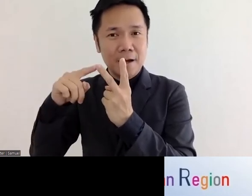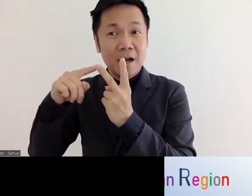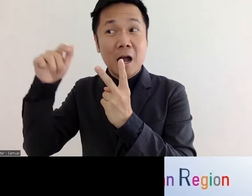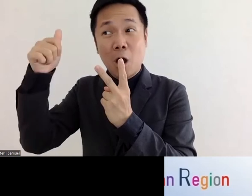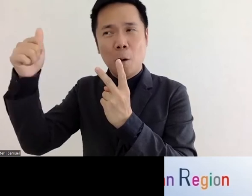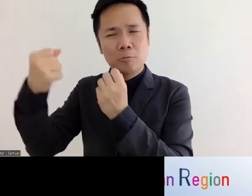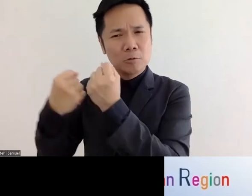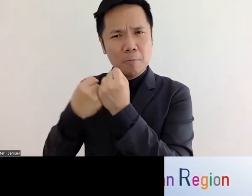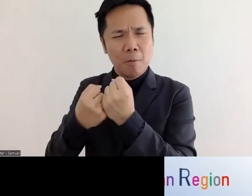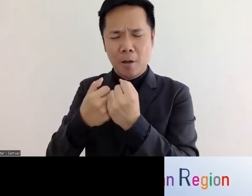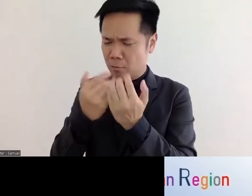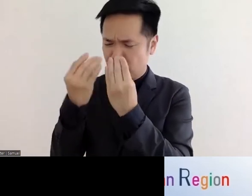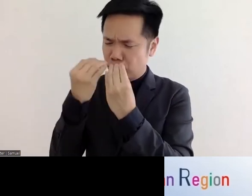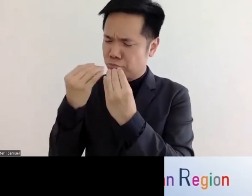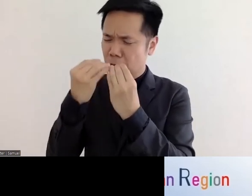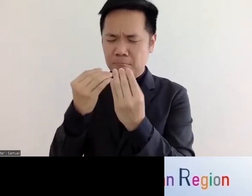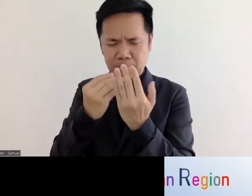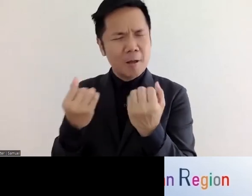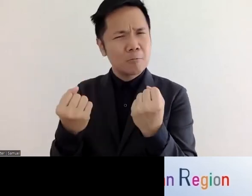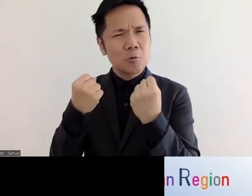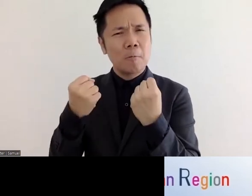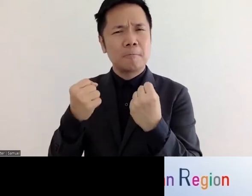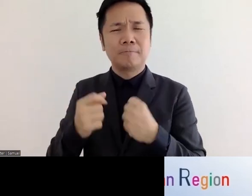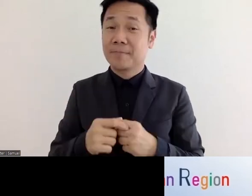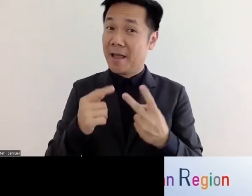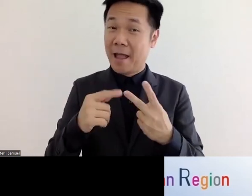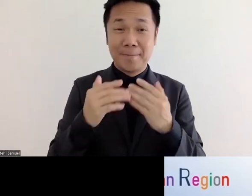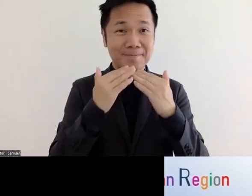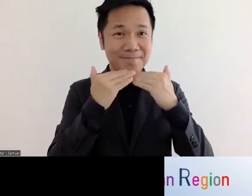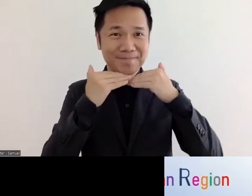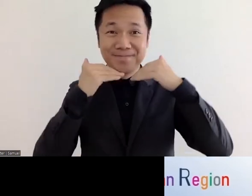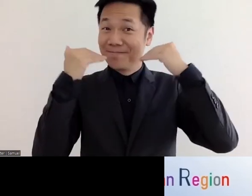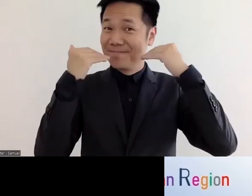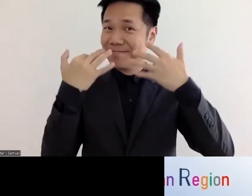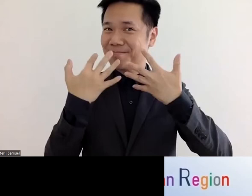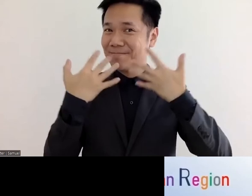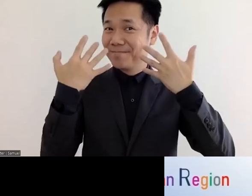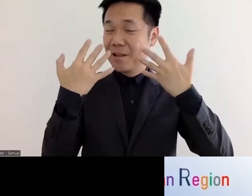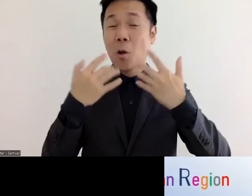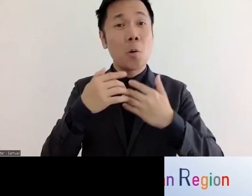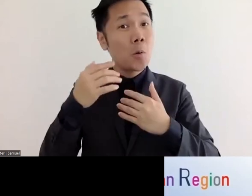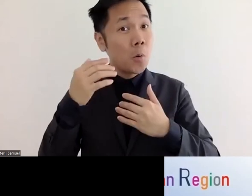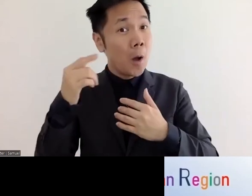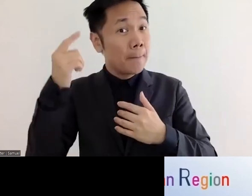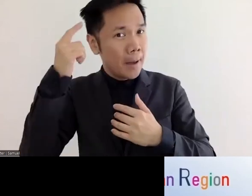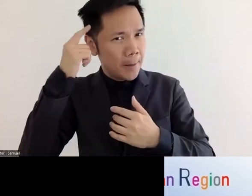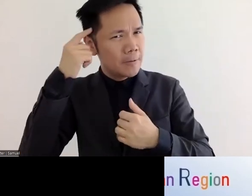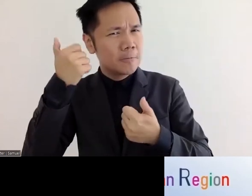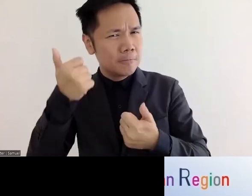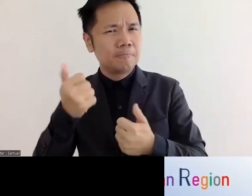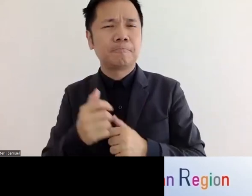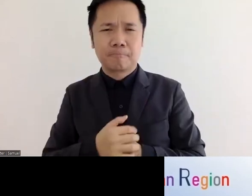strong. I am cheerful because of my mentor. I